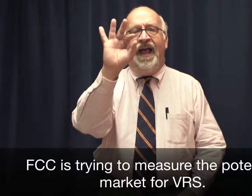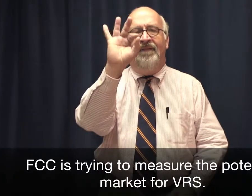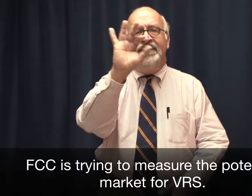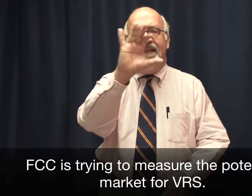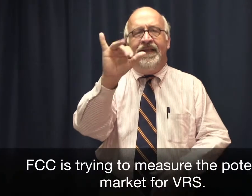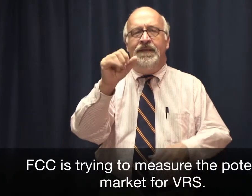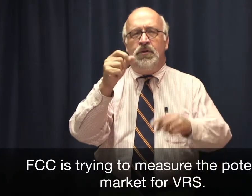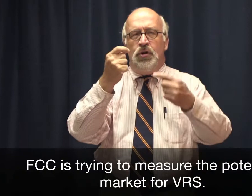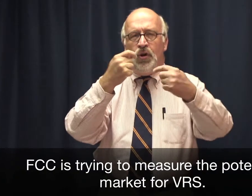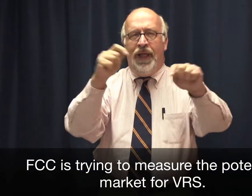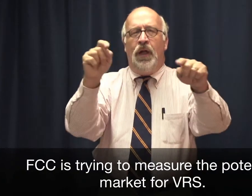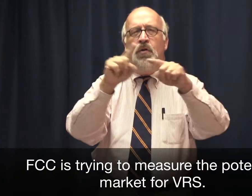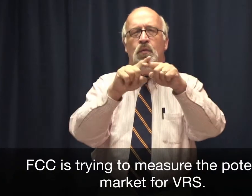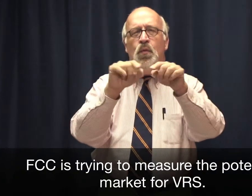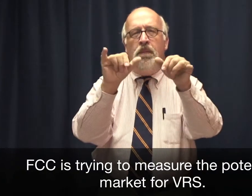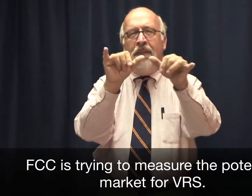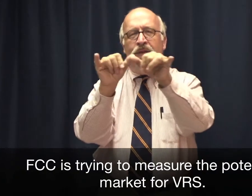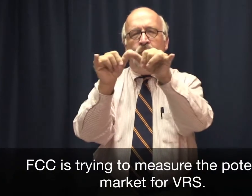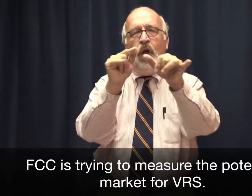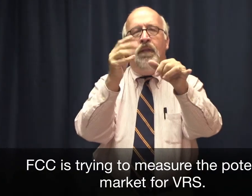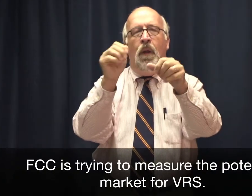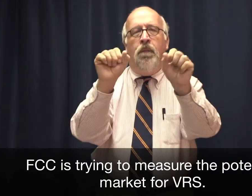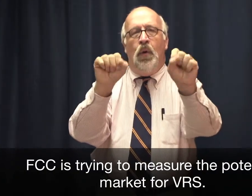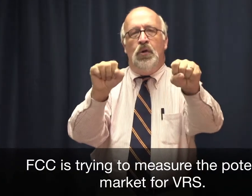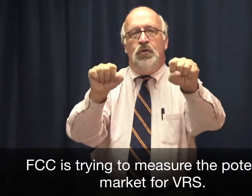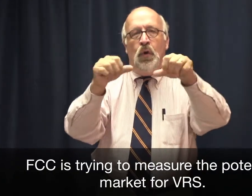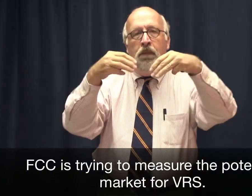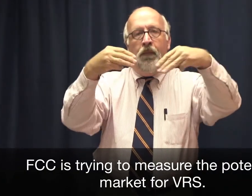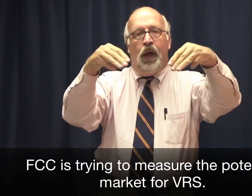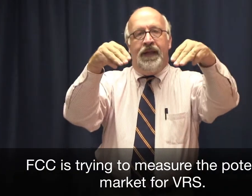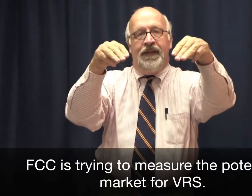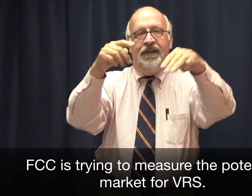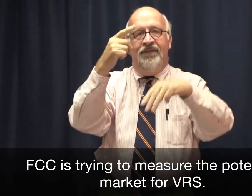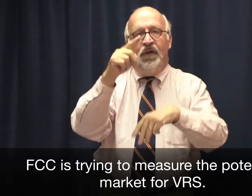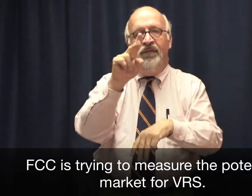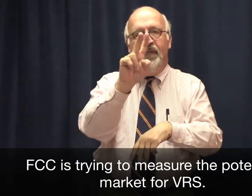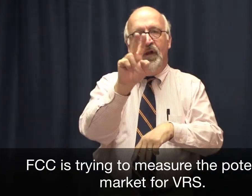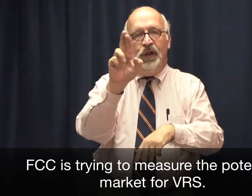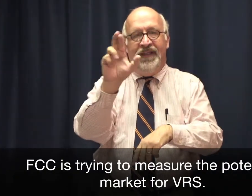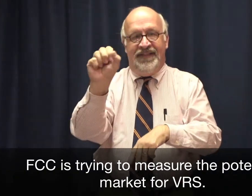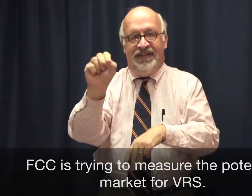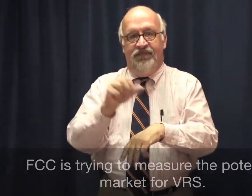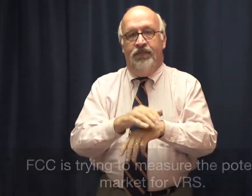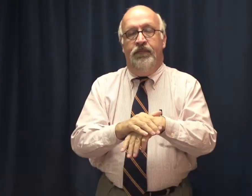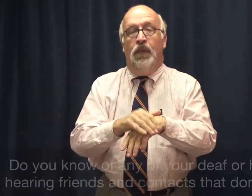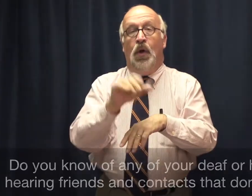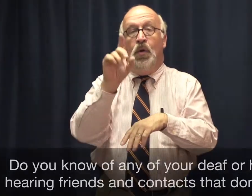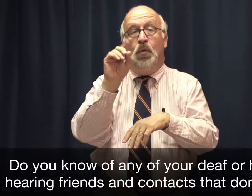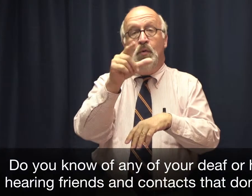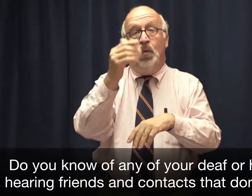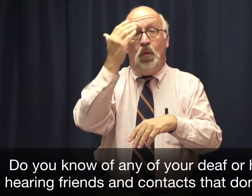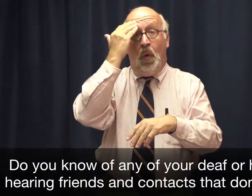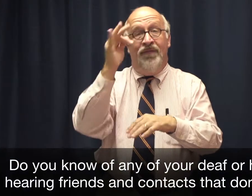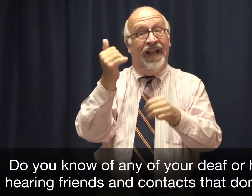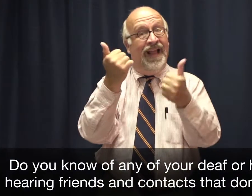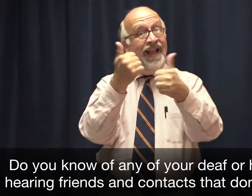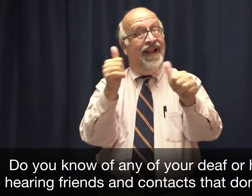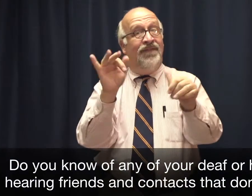The FCC is trying to measure the potential market for VRS. Do you know